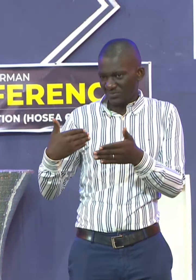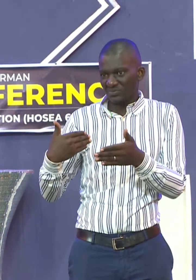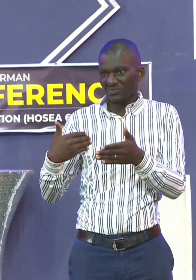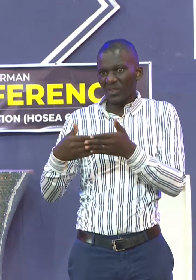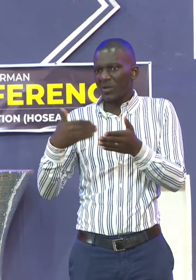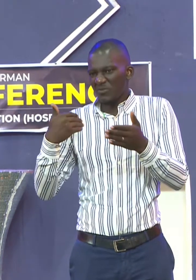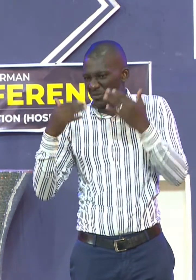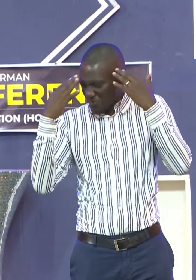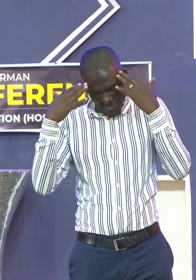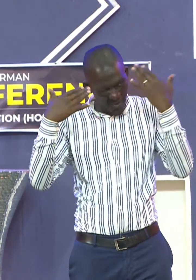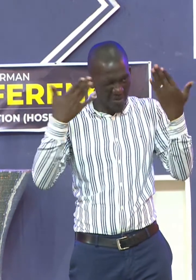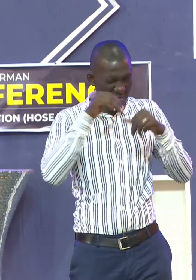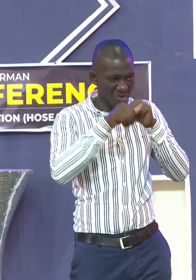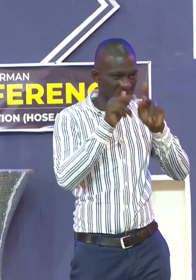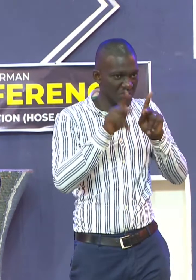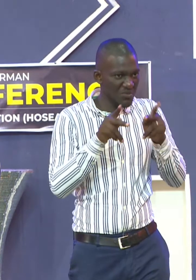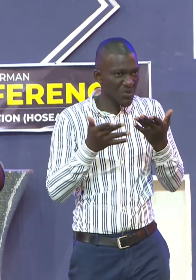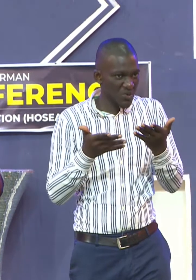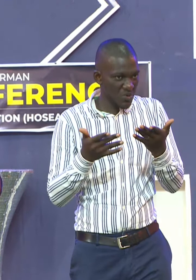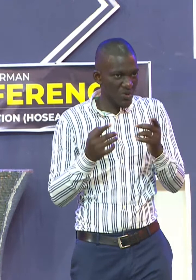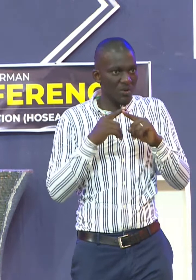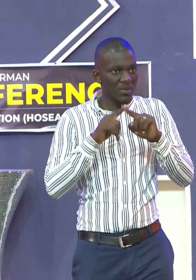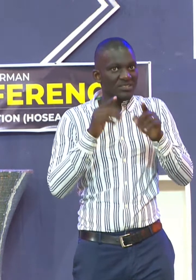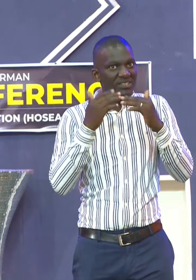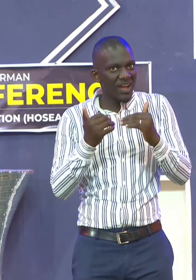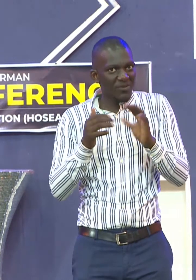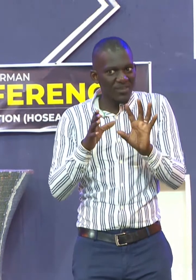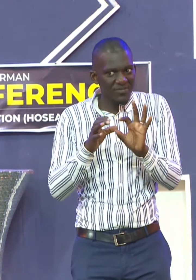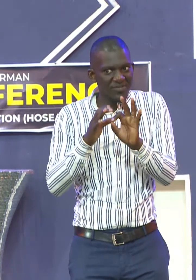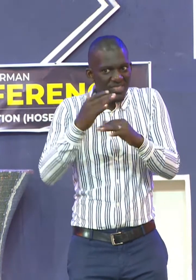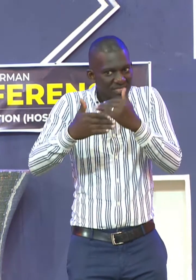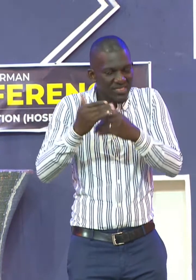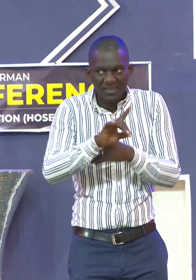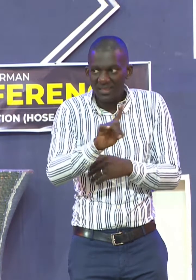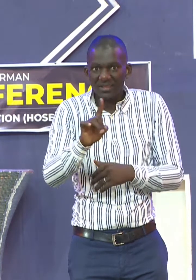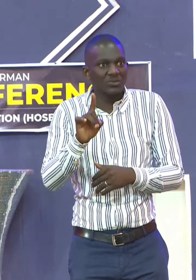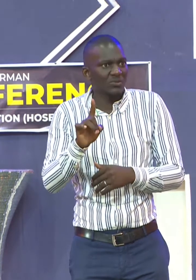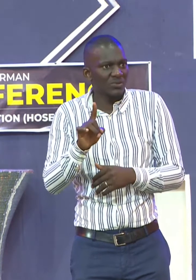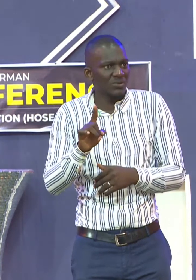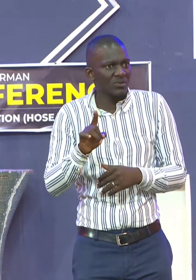bobadde tomanyi. There are people that you did not know. Nime bakusemberedde. But when they've drawn